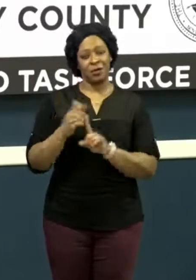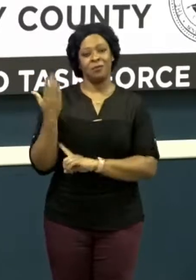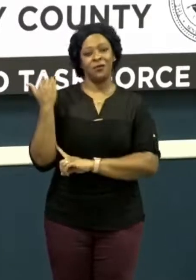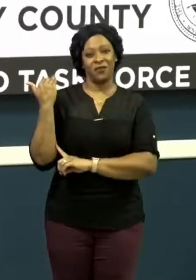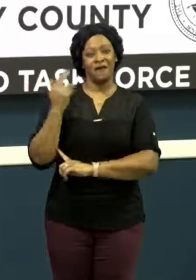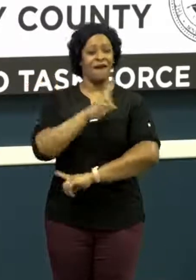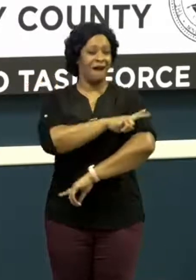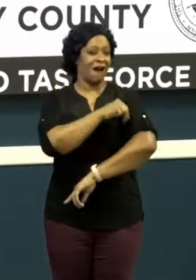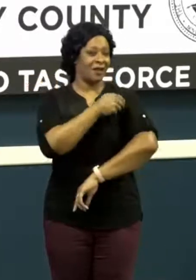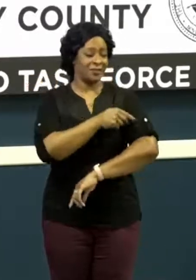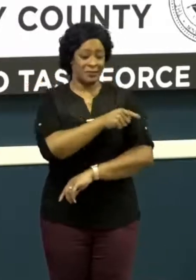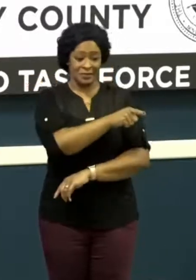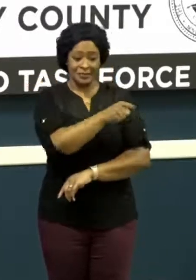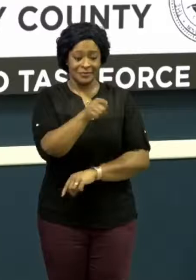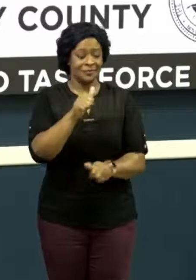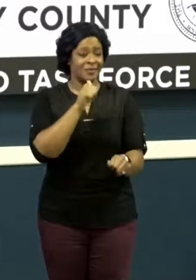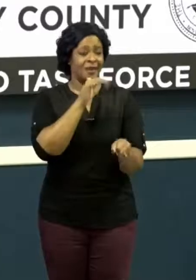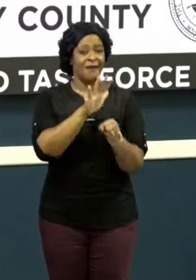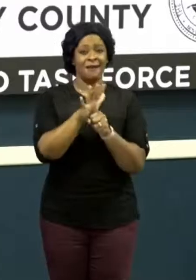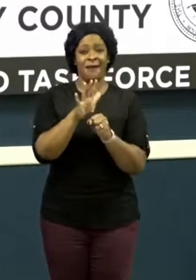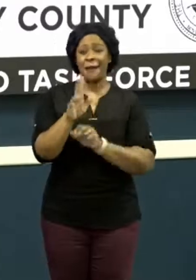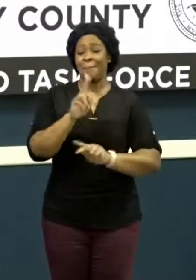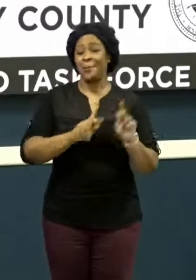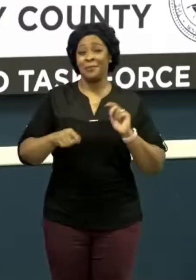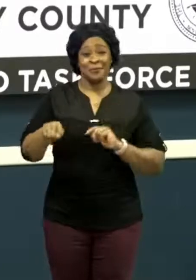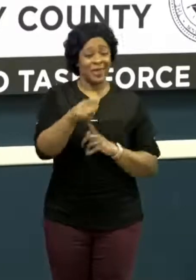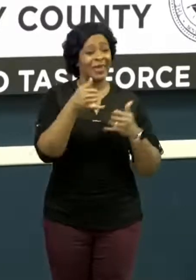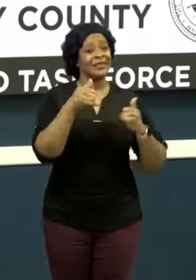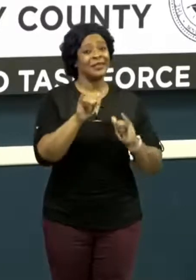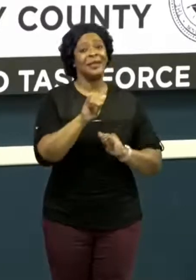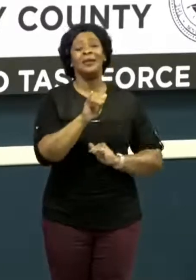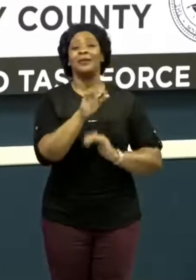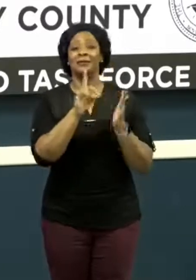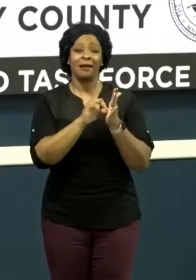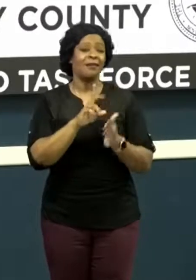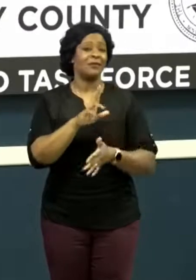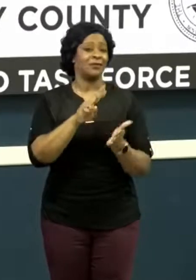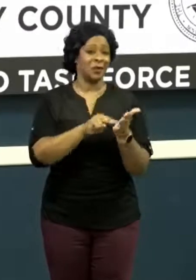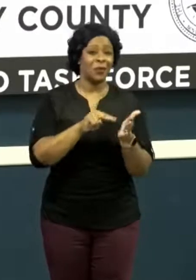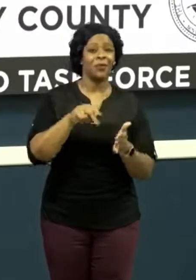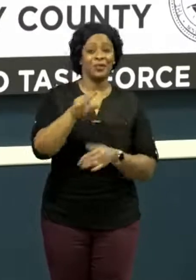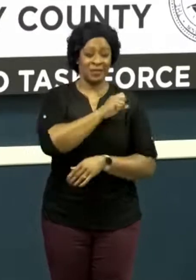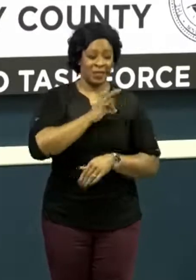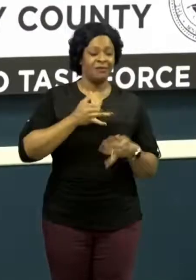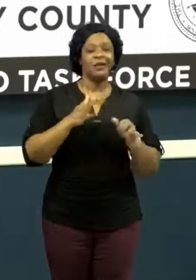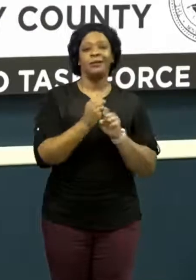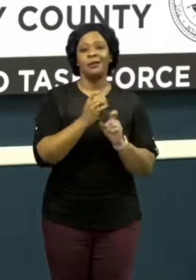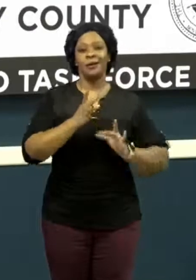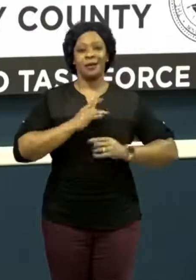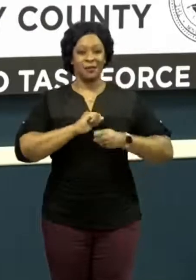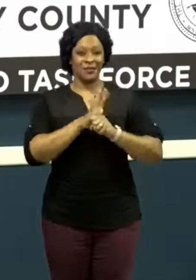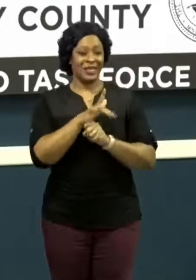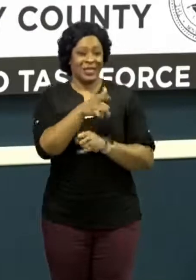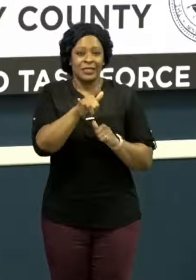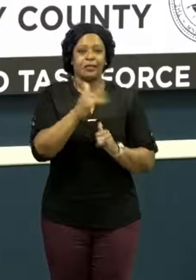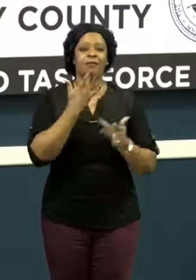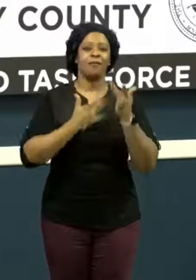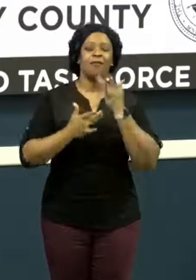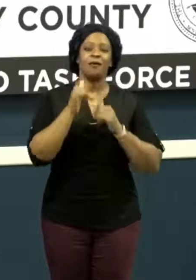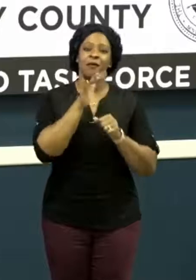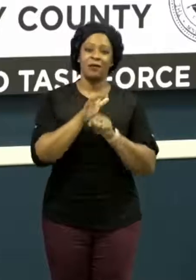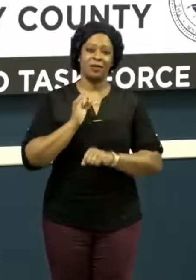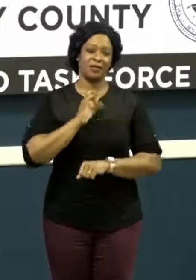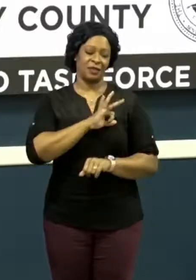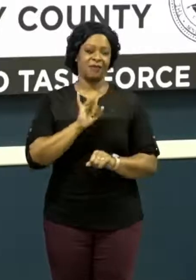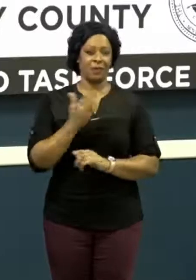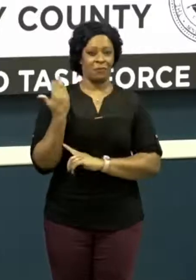The hospitals are not immune from the effects of COVID either, and so they are even more short-staffed than they were when we had our